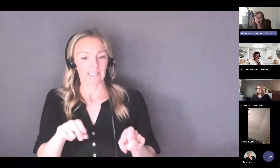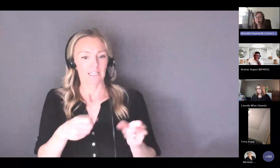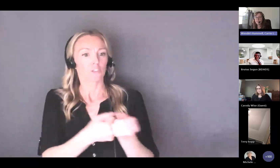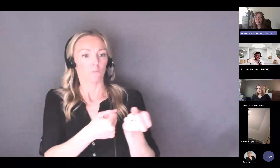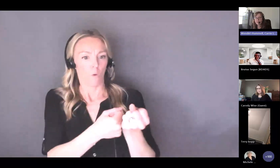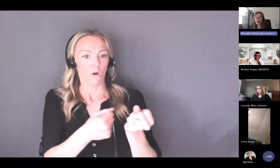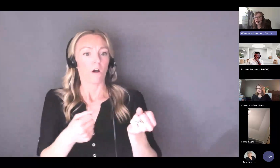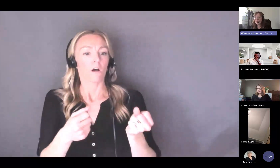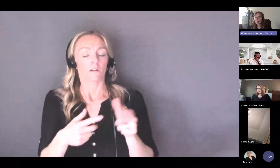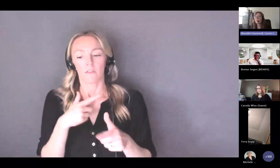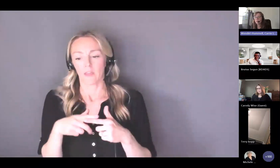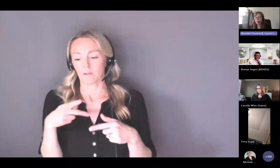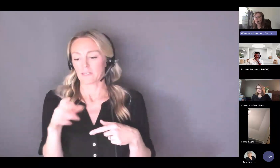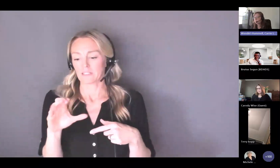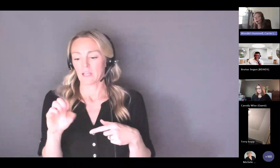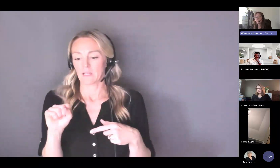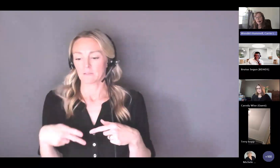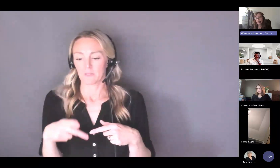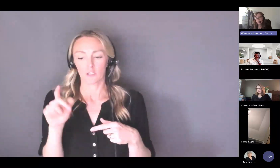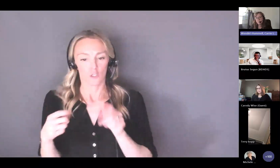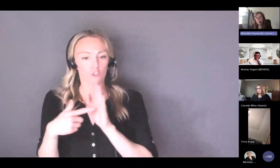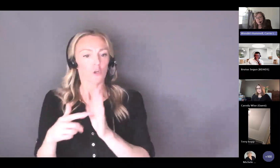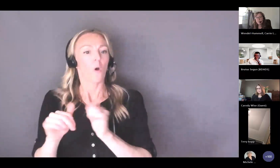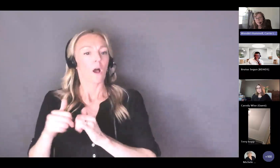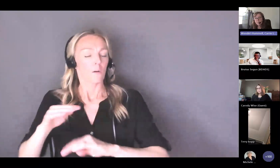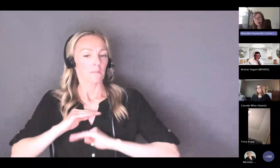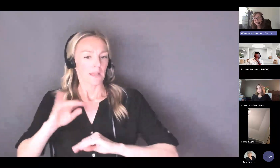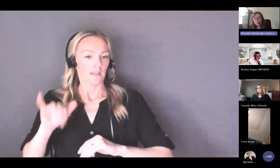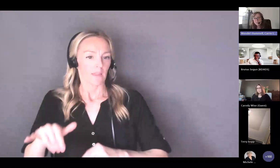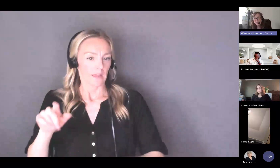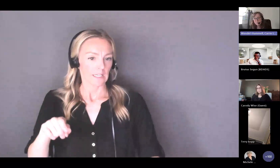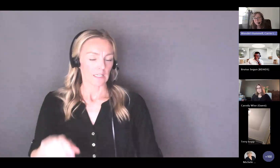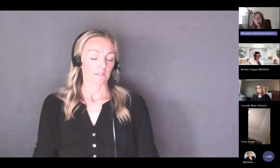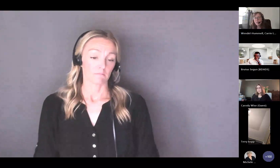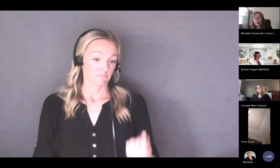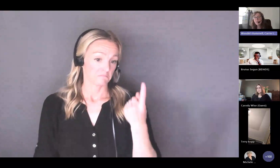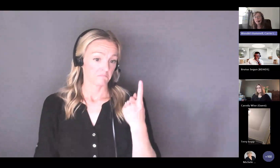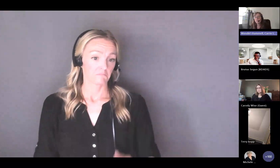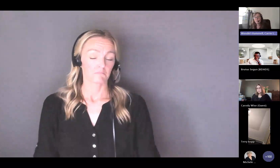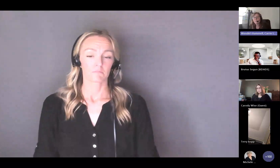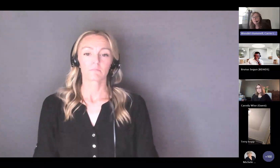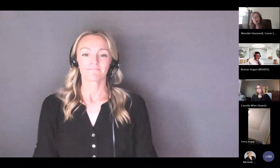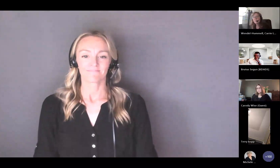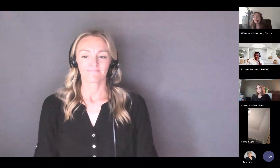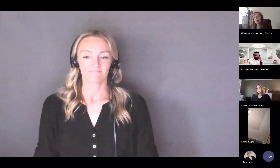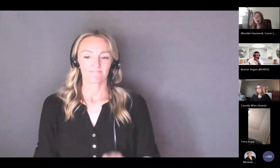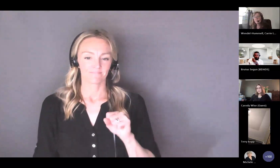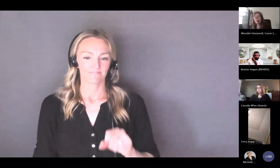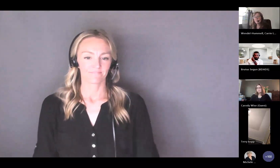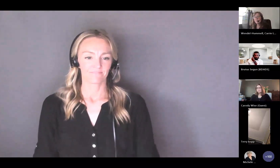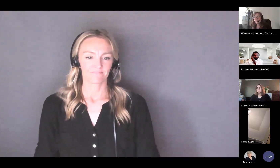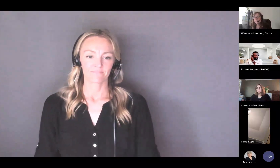plan needs to be laying out how that support need is being met. Does that make sense? Okay.